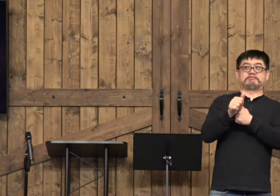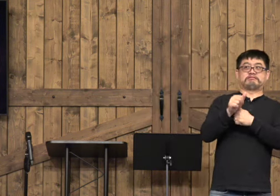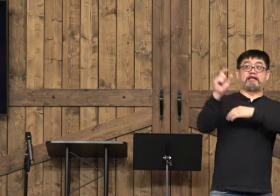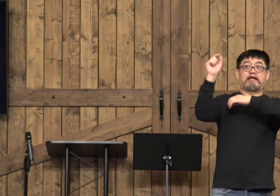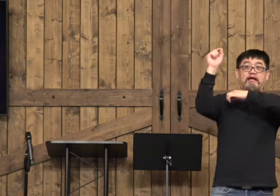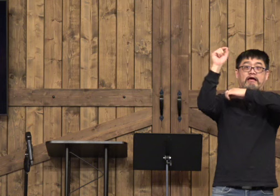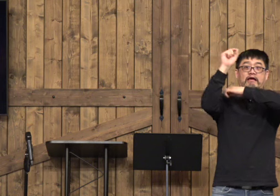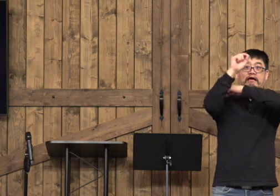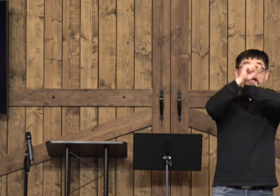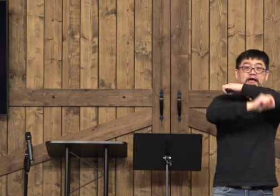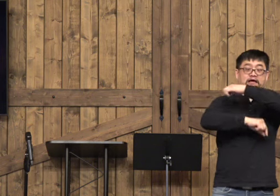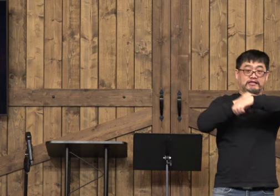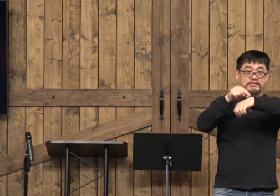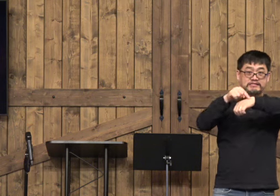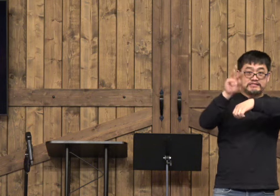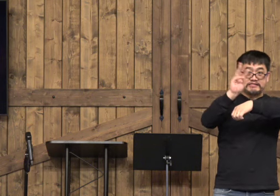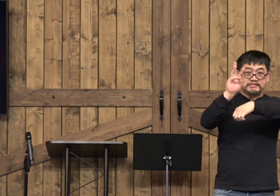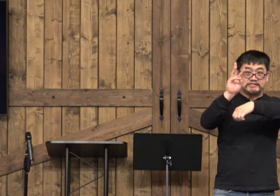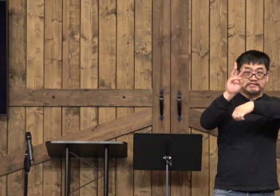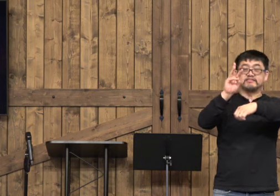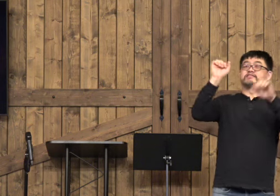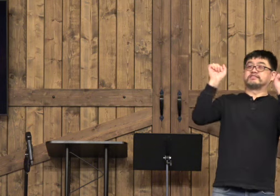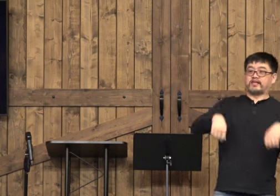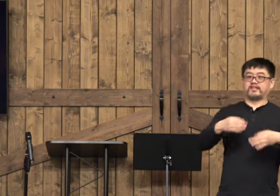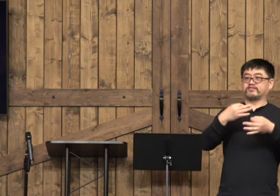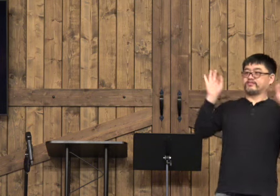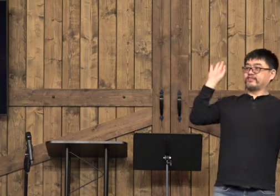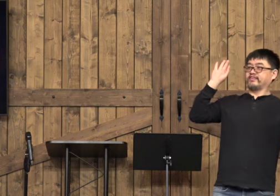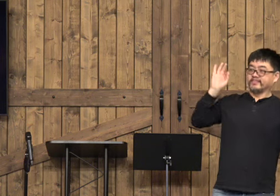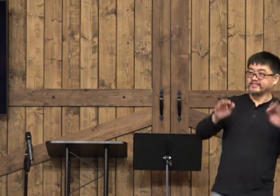So the Jews knew that. It was around 6 o'clock.